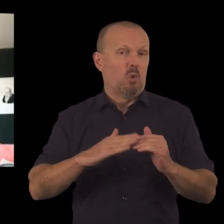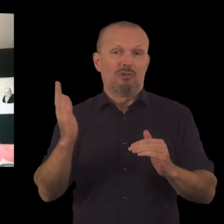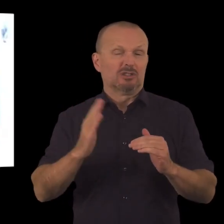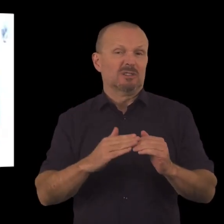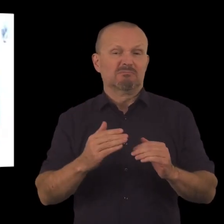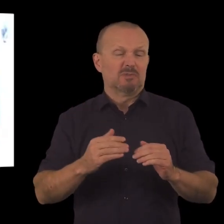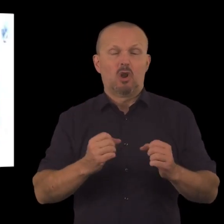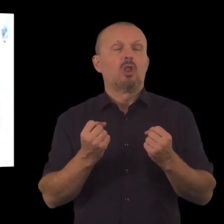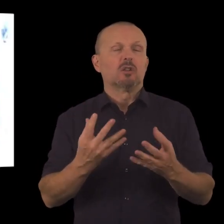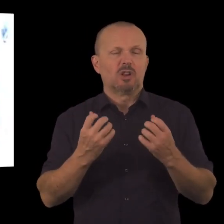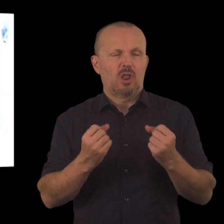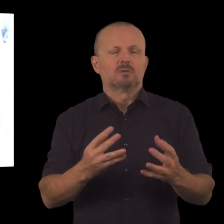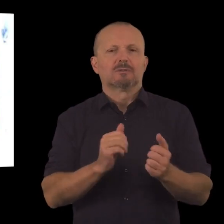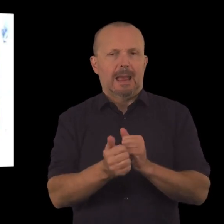games.